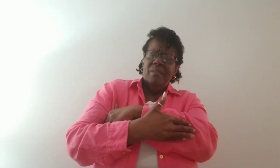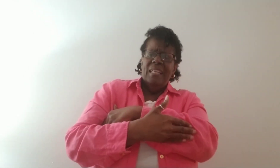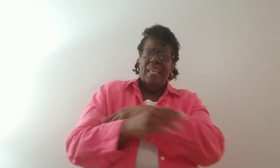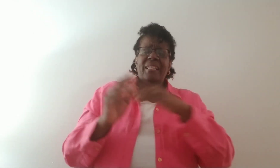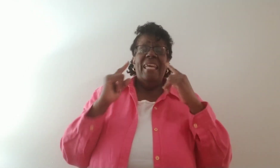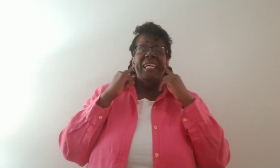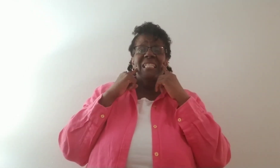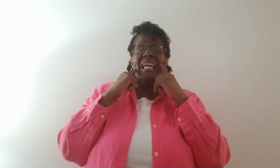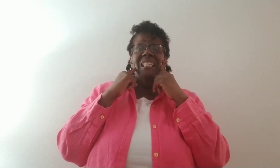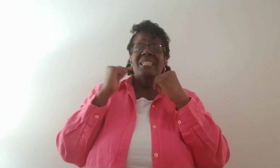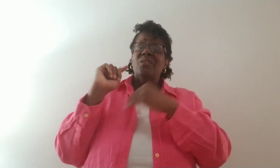And head's kind of tilted.